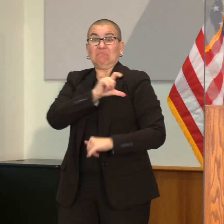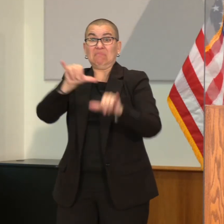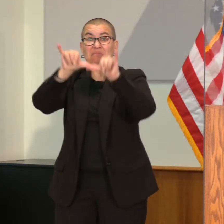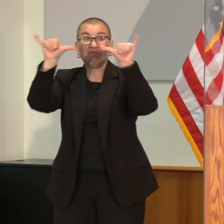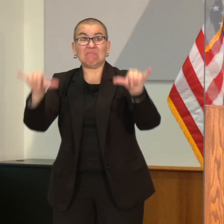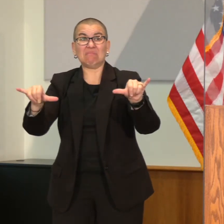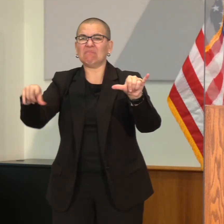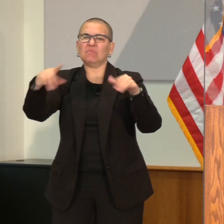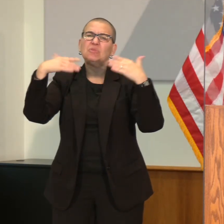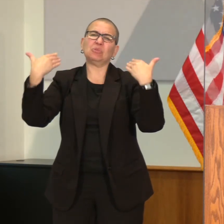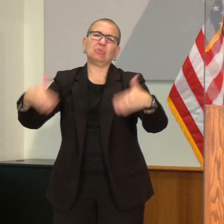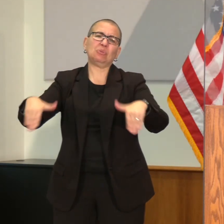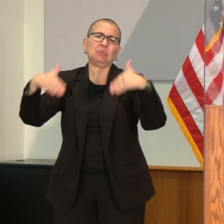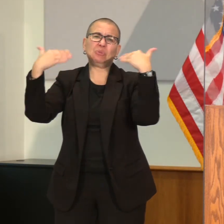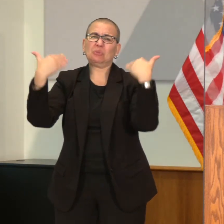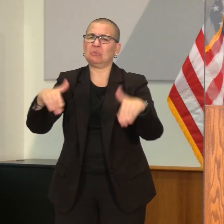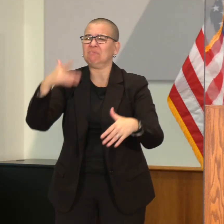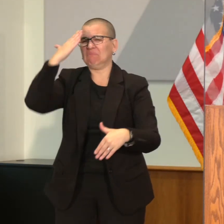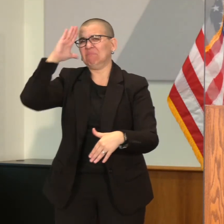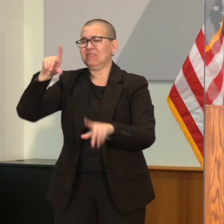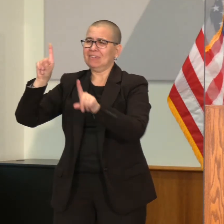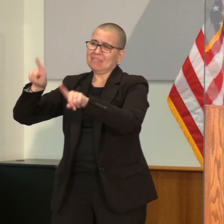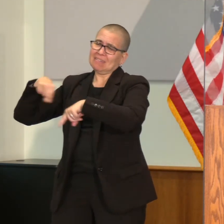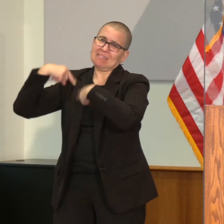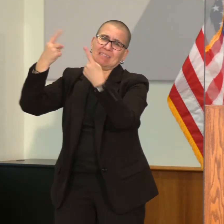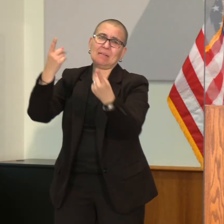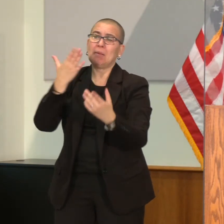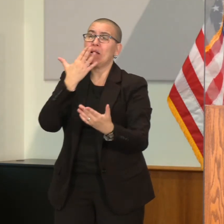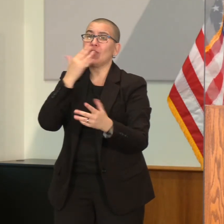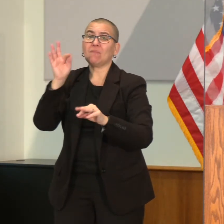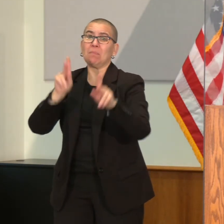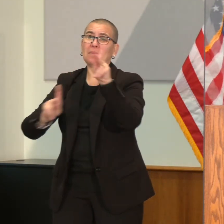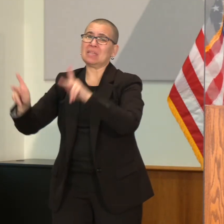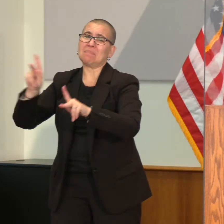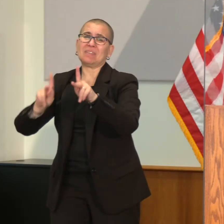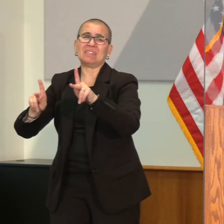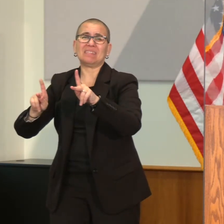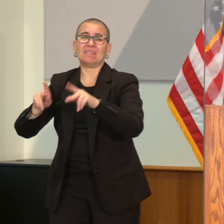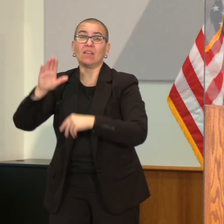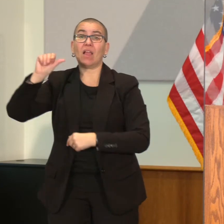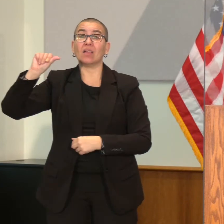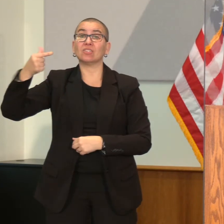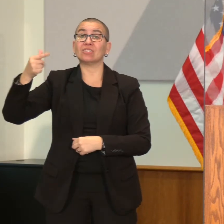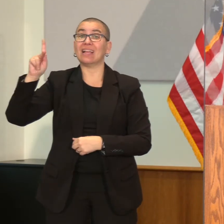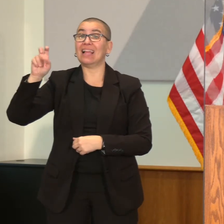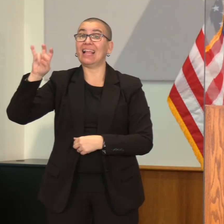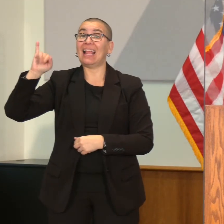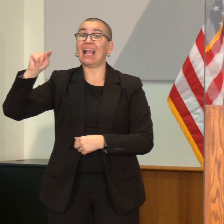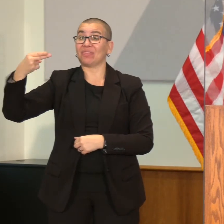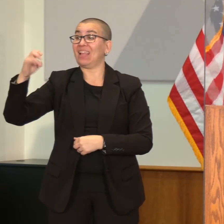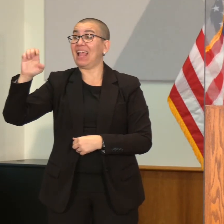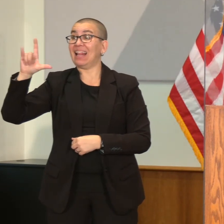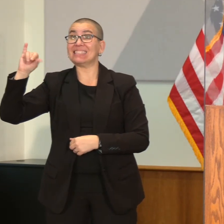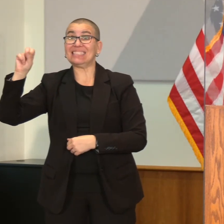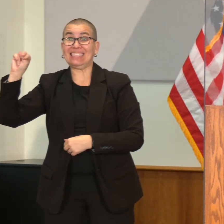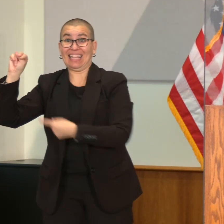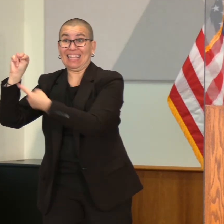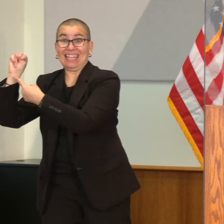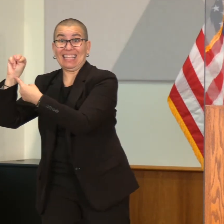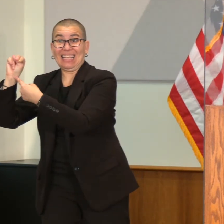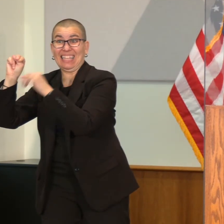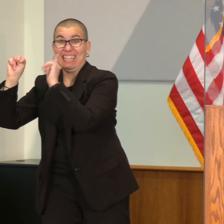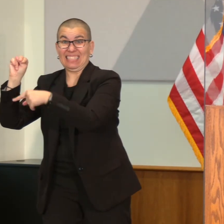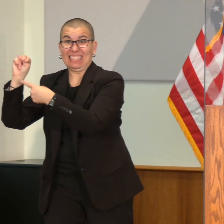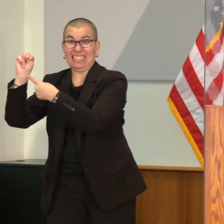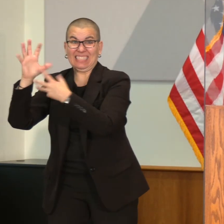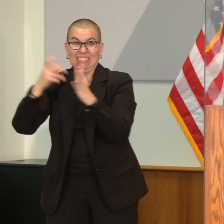Attorney General Keith Ellison said, the guilty verdict of Derek Chauvin was a step towards accountability, but there is a lot of work to do to